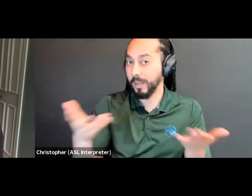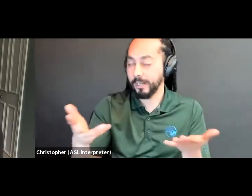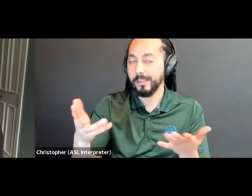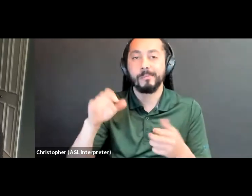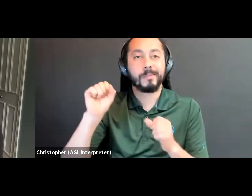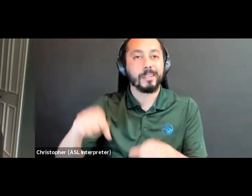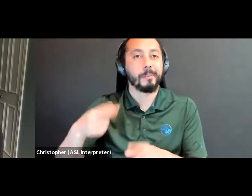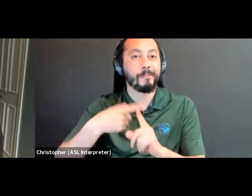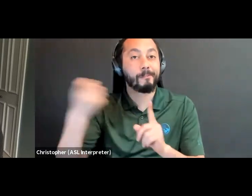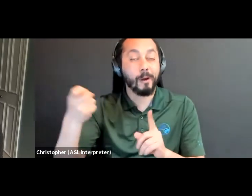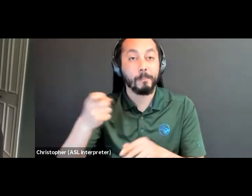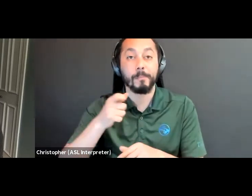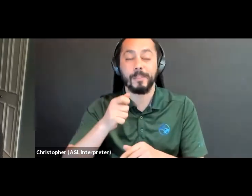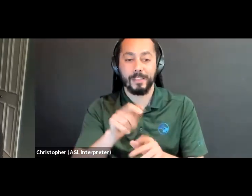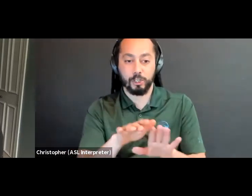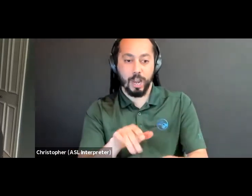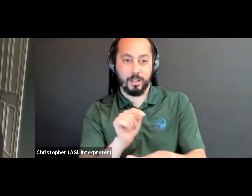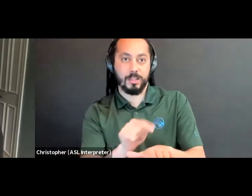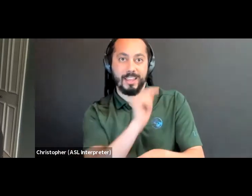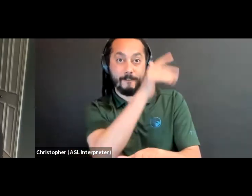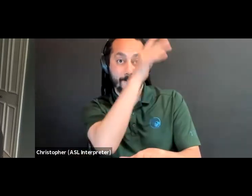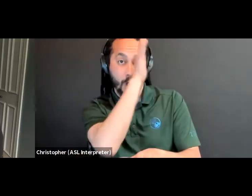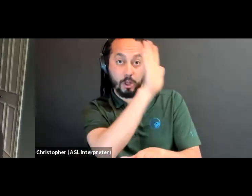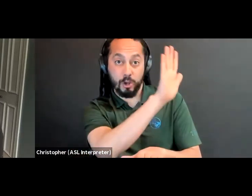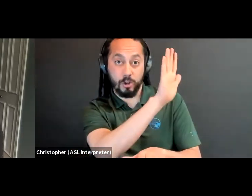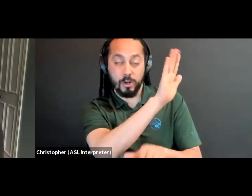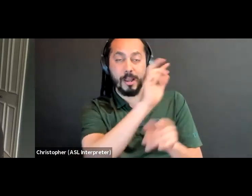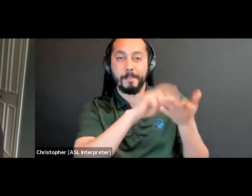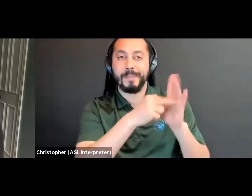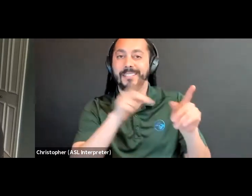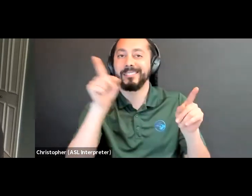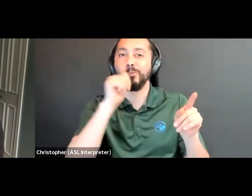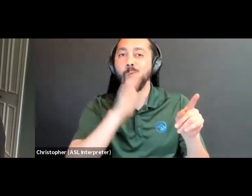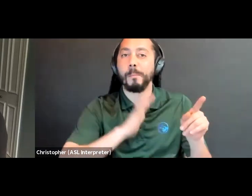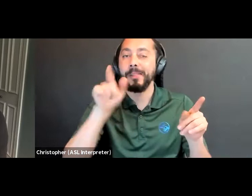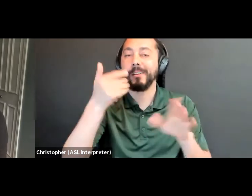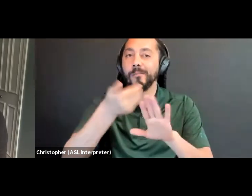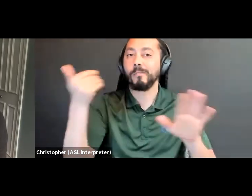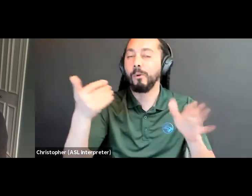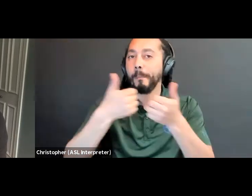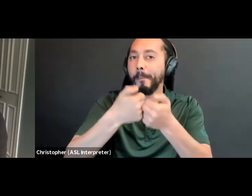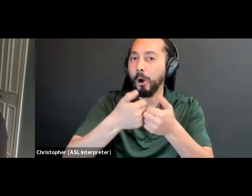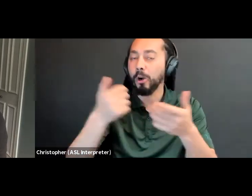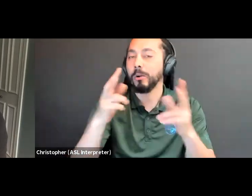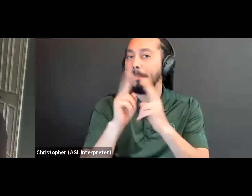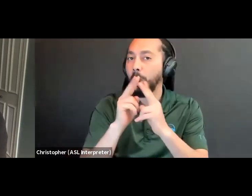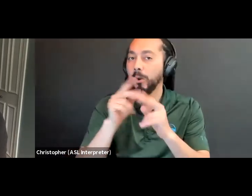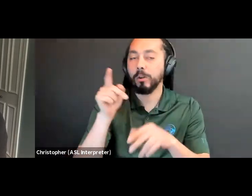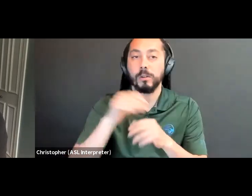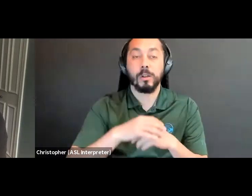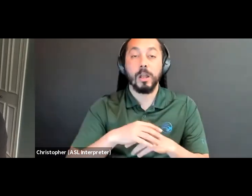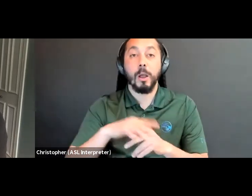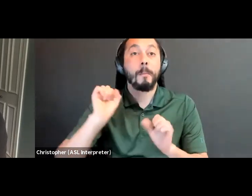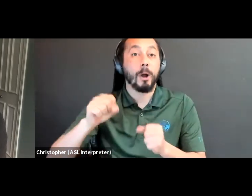either the child's father, so the woman's former partners. It could be raised by the father's lawyer. It could, in